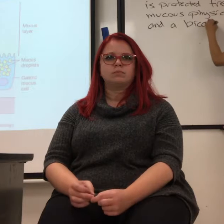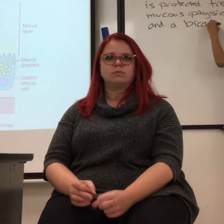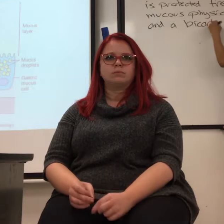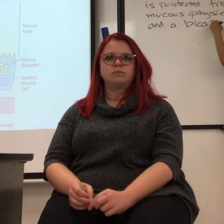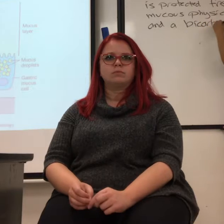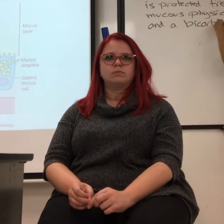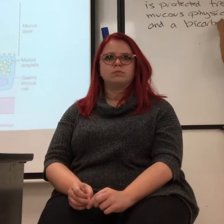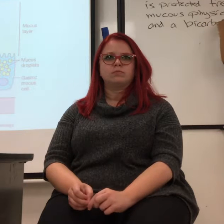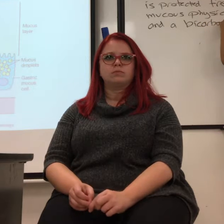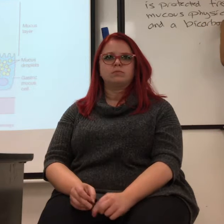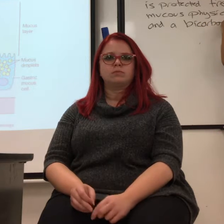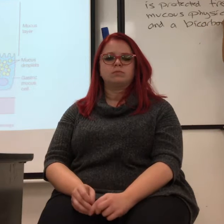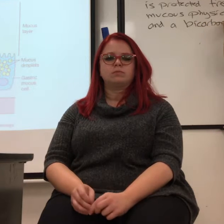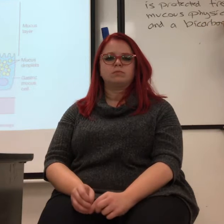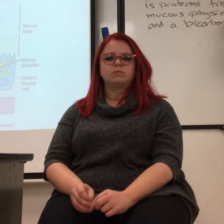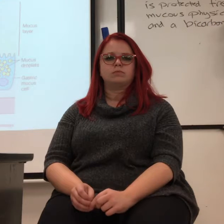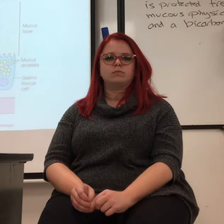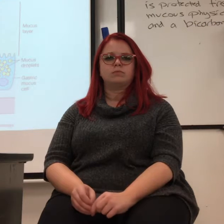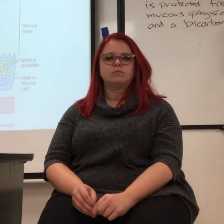a bicarbonate